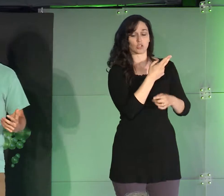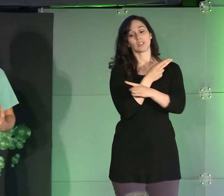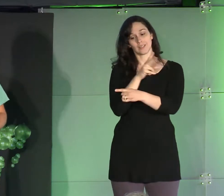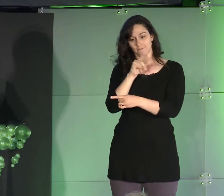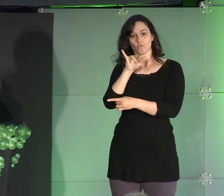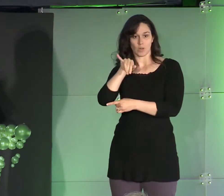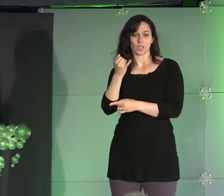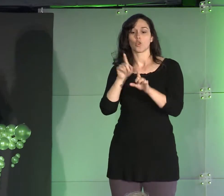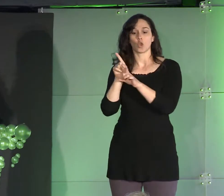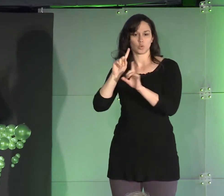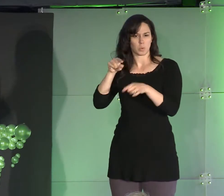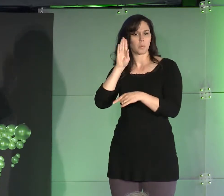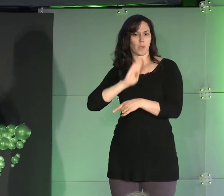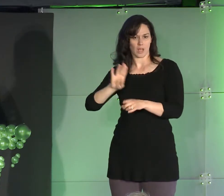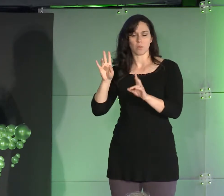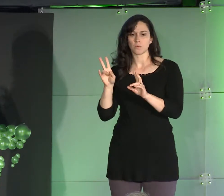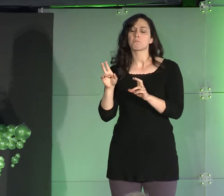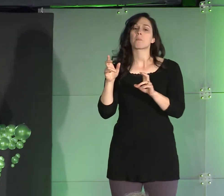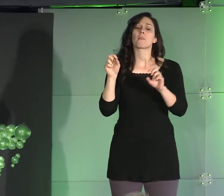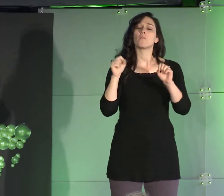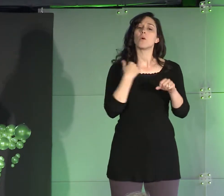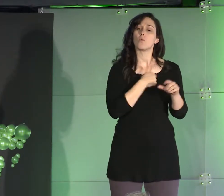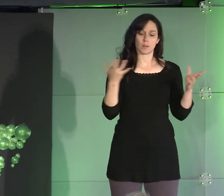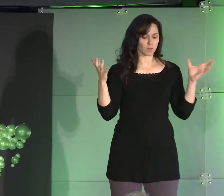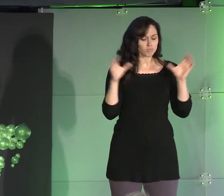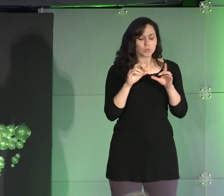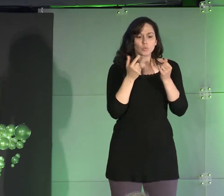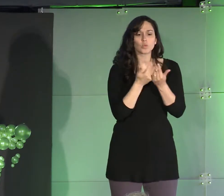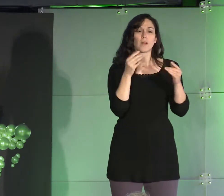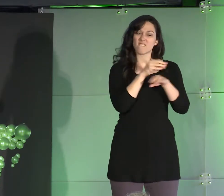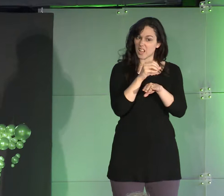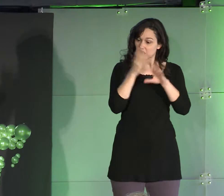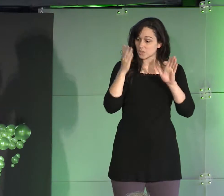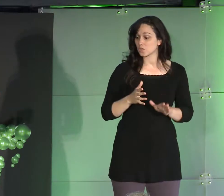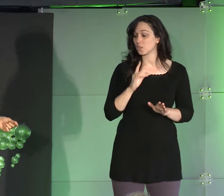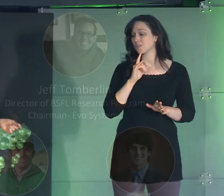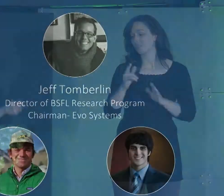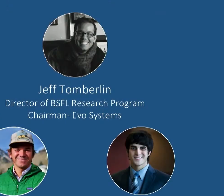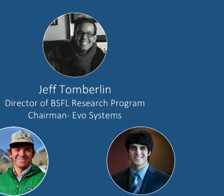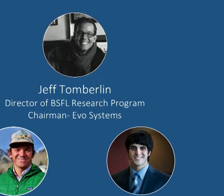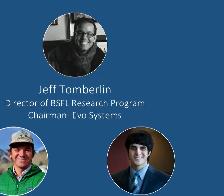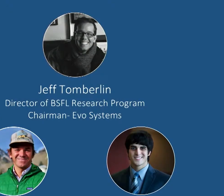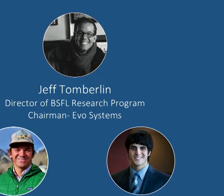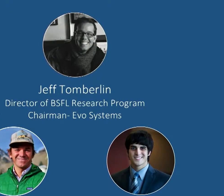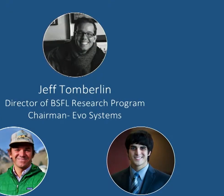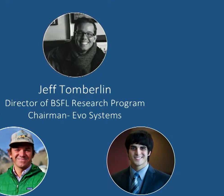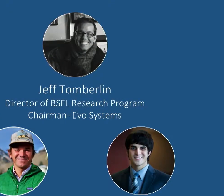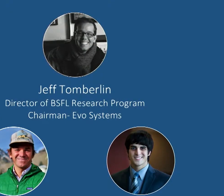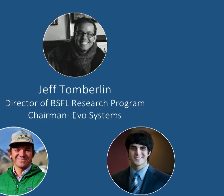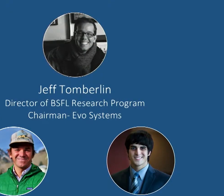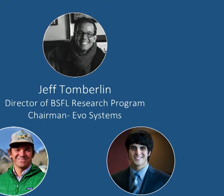to Brown. We've also been able to put together an incredible group of advisors, some leading students, industry